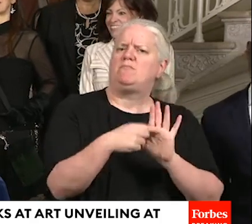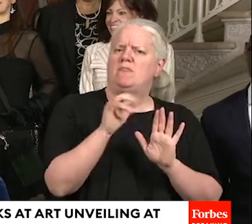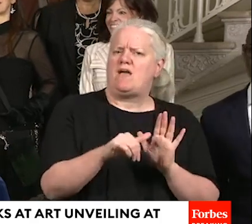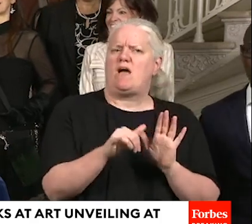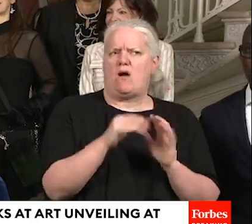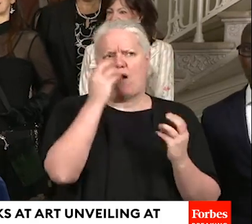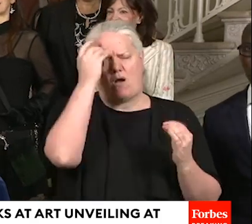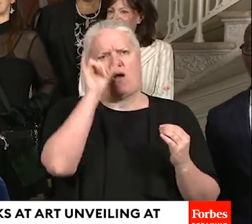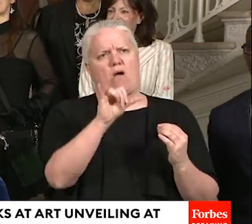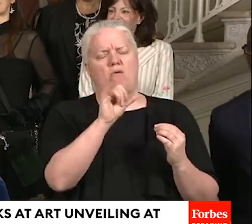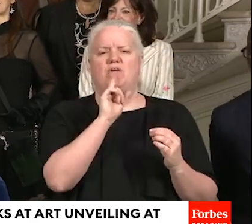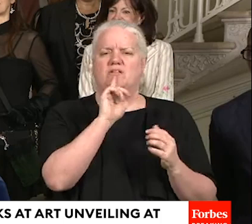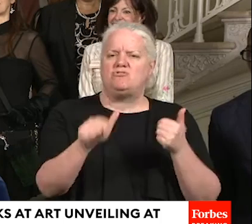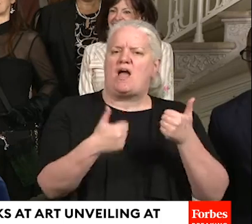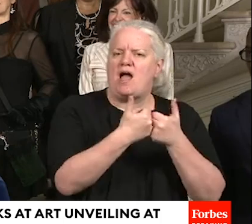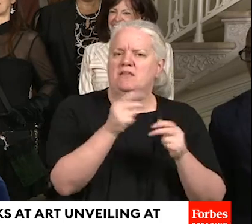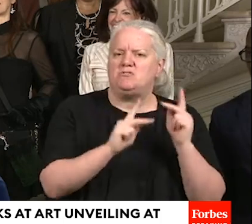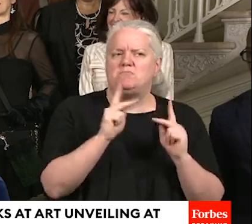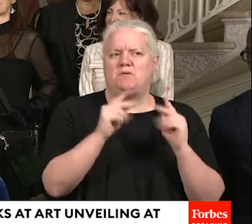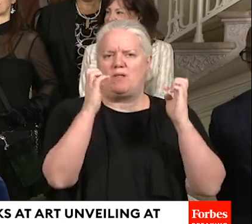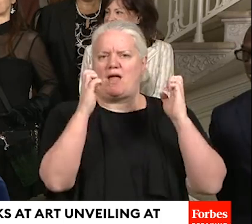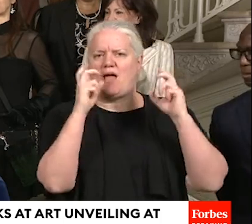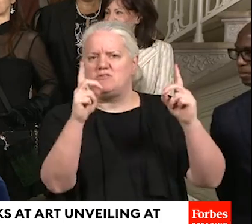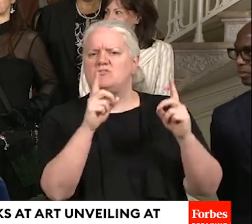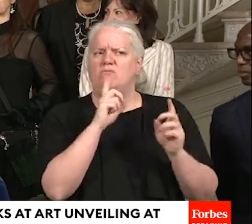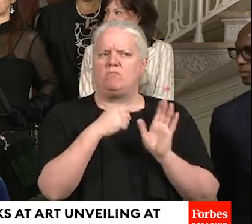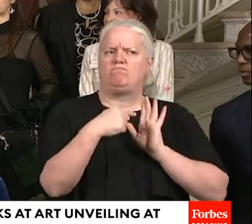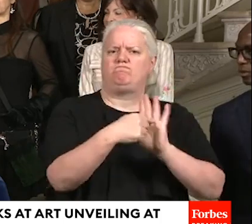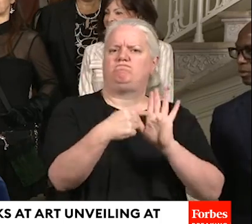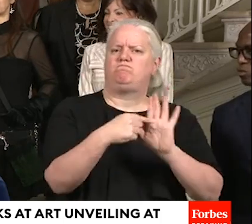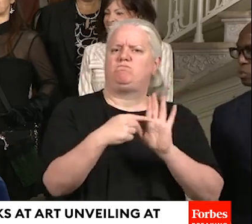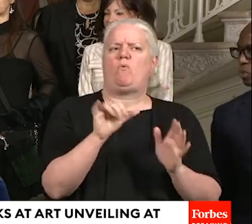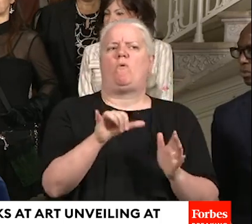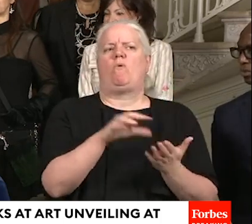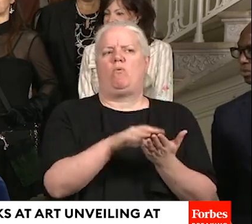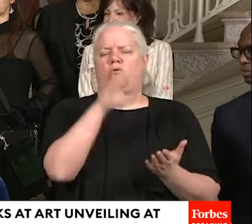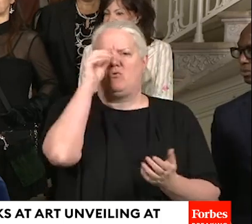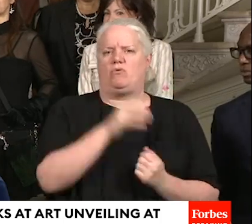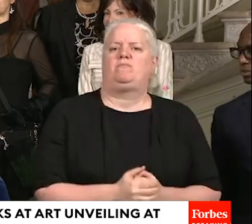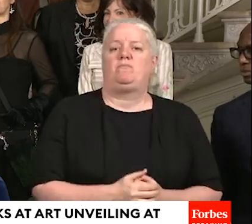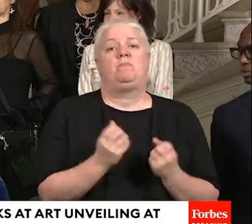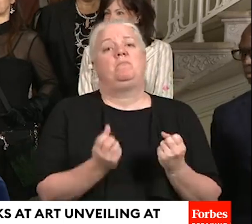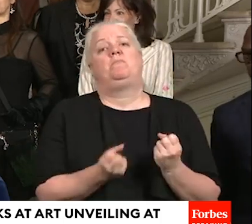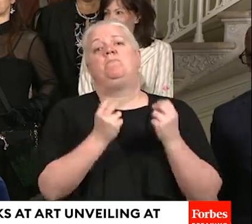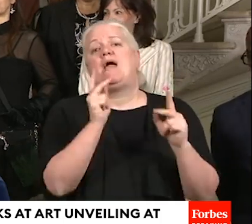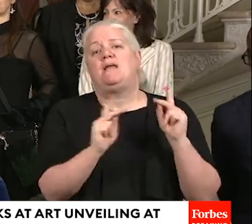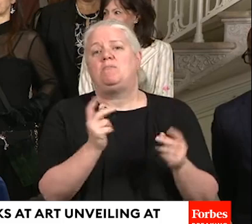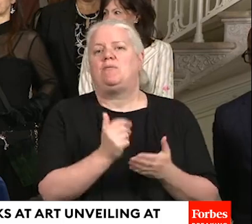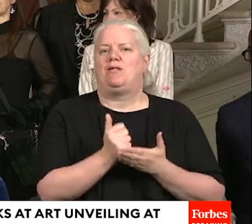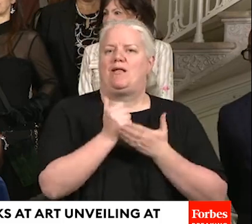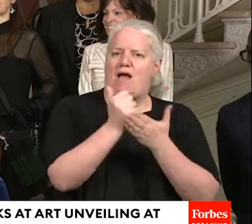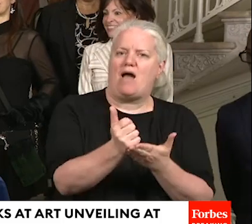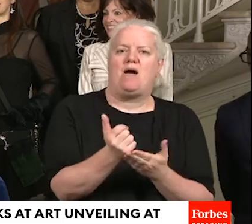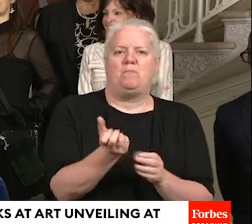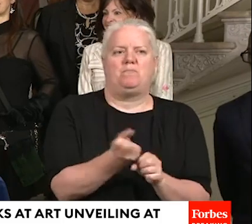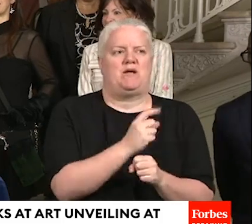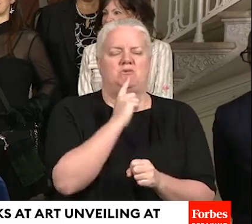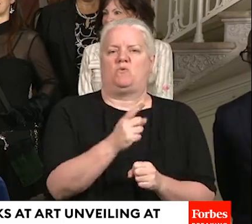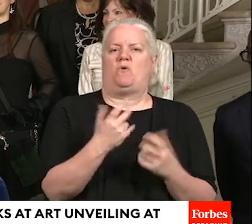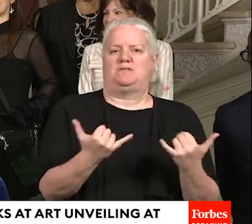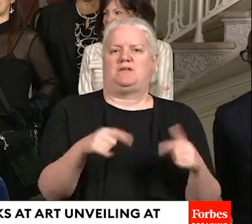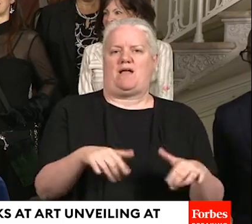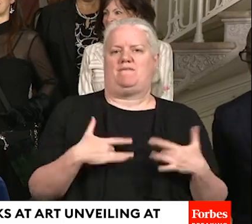it educates, and it illuminates. Now, there are a lot of people who really helped make sure that today happened. I want to just give a shout